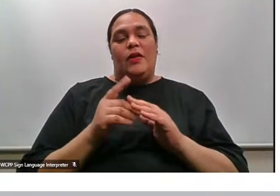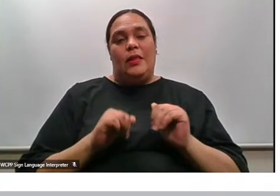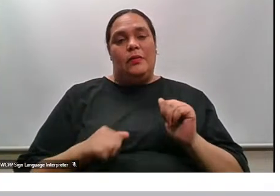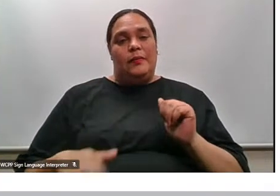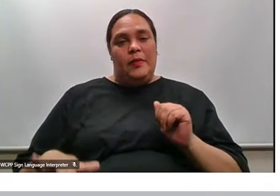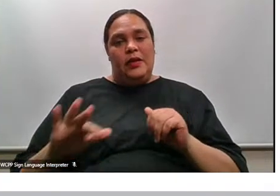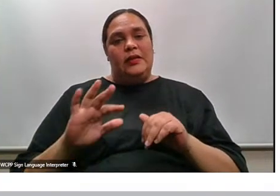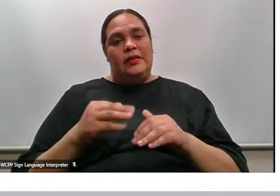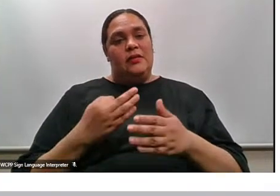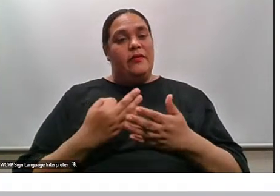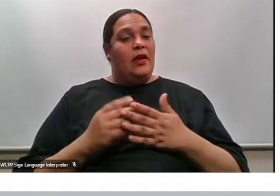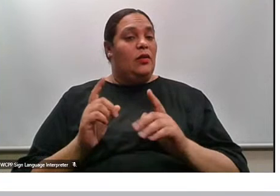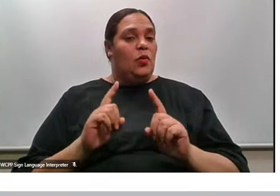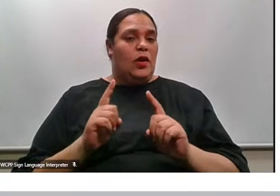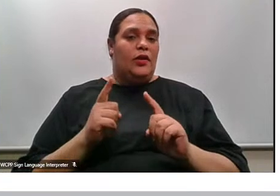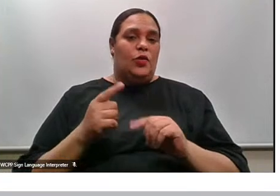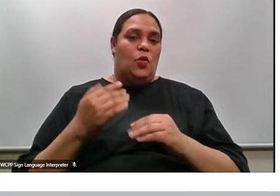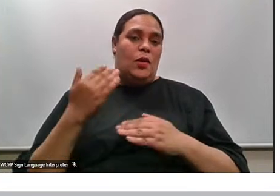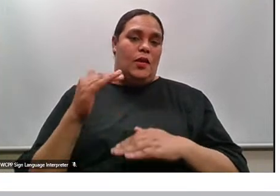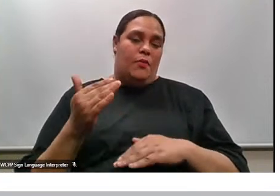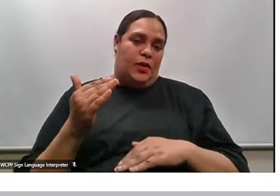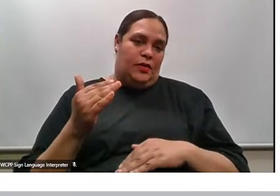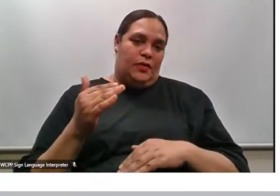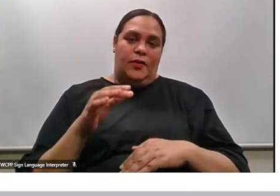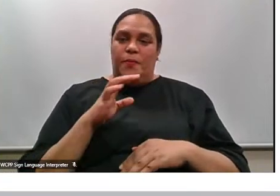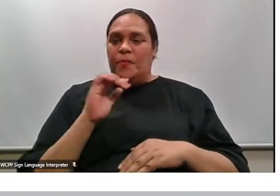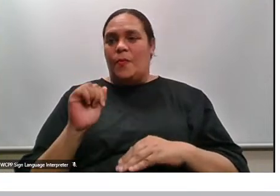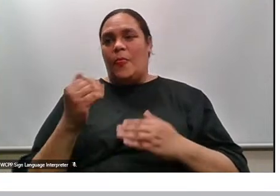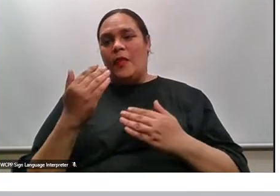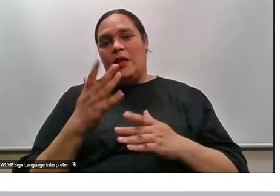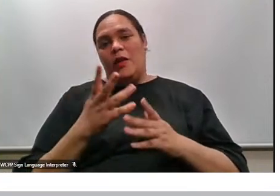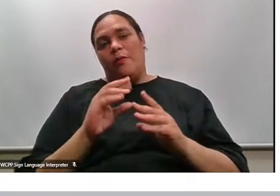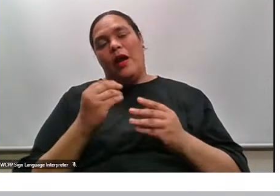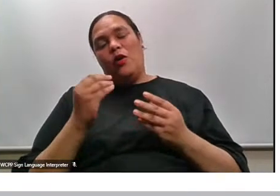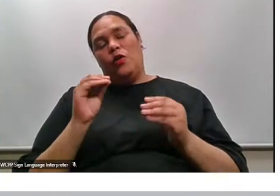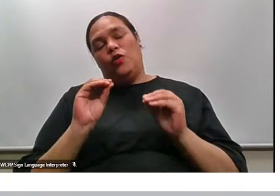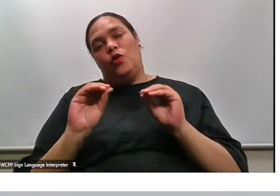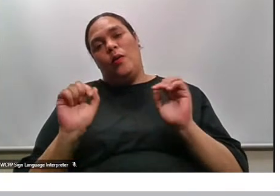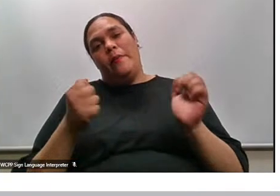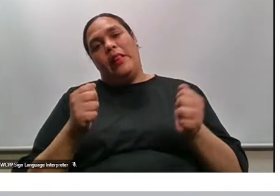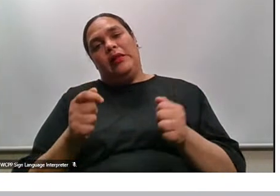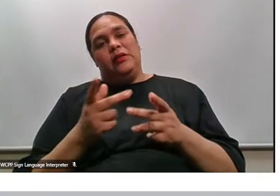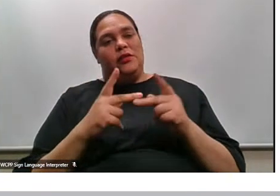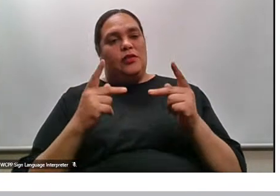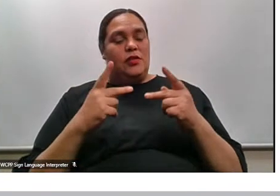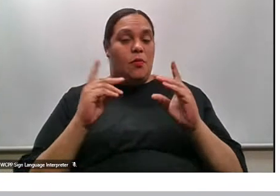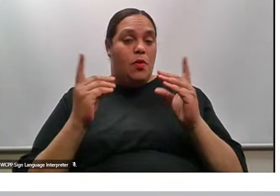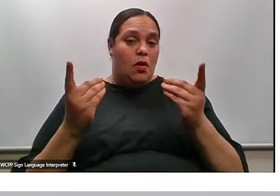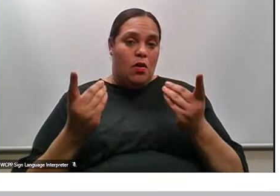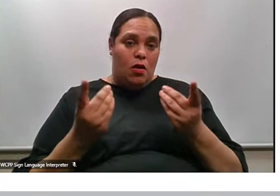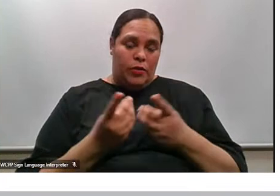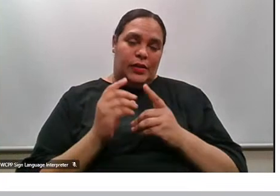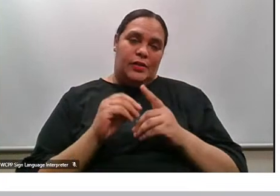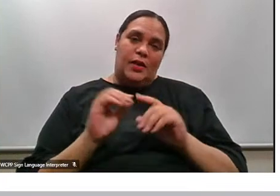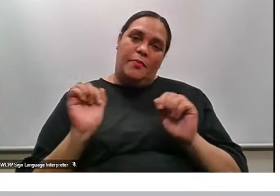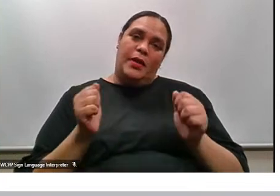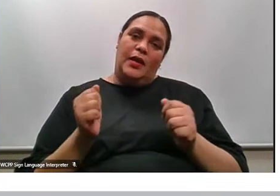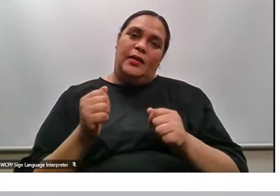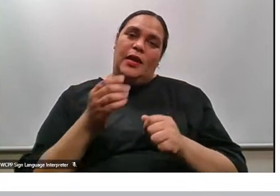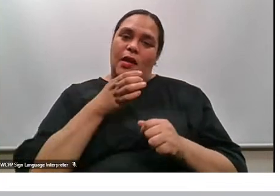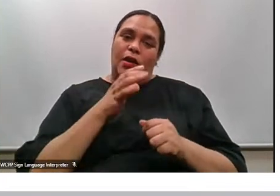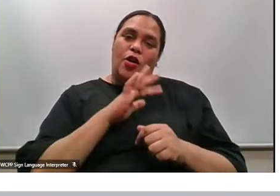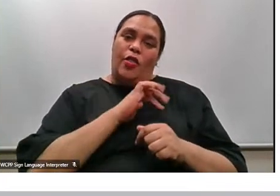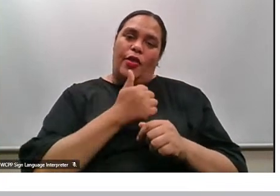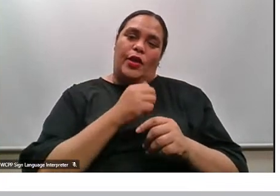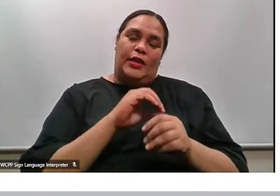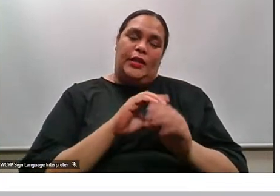the fact that the limitation of placing this department, placing the liquor authority in this